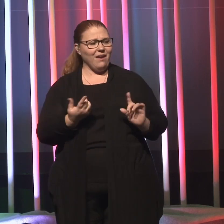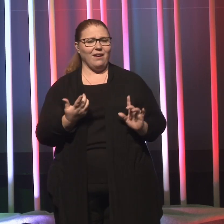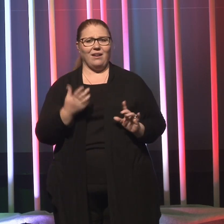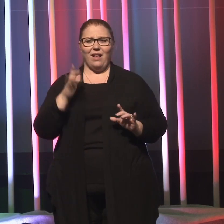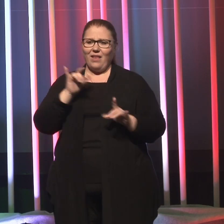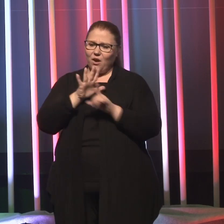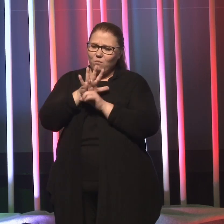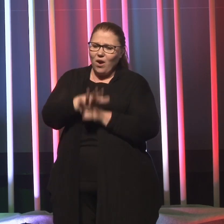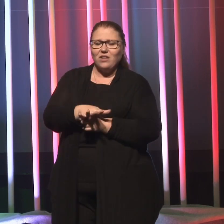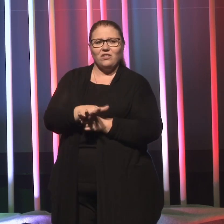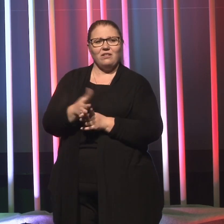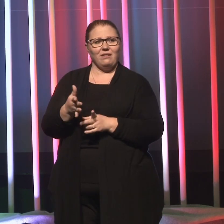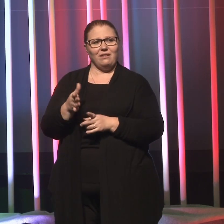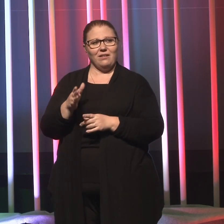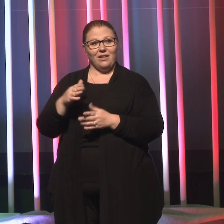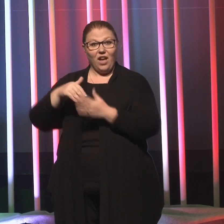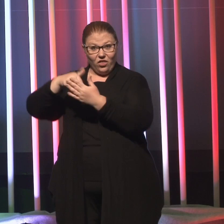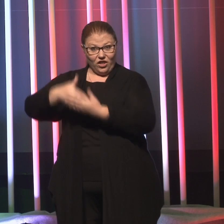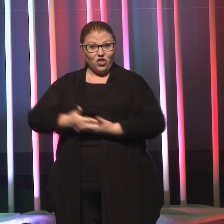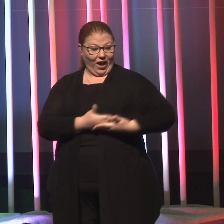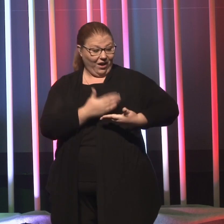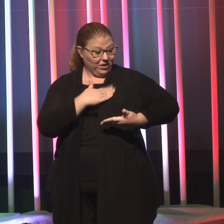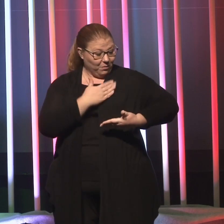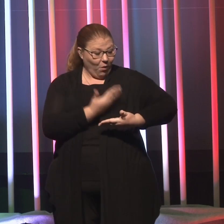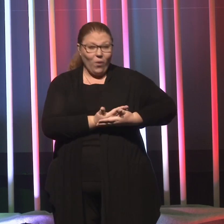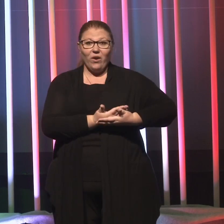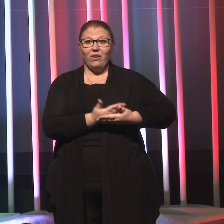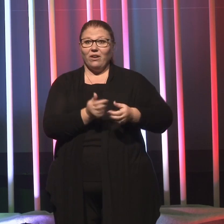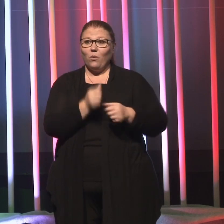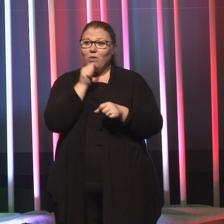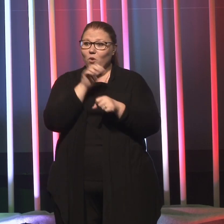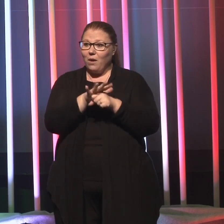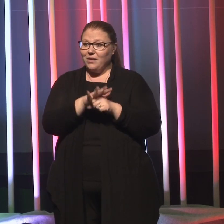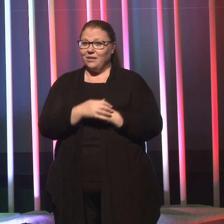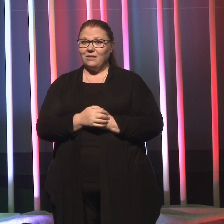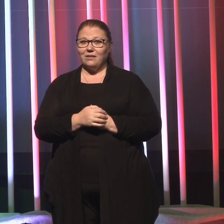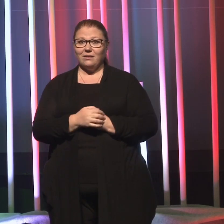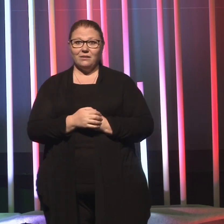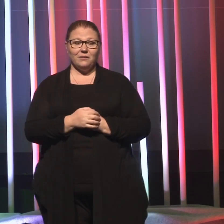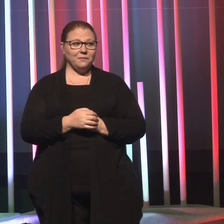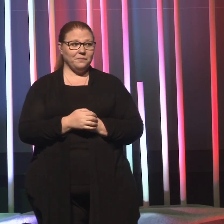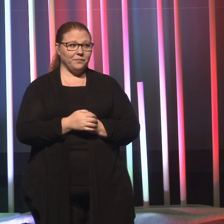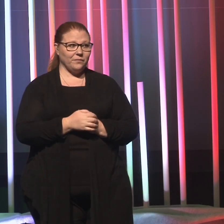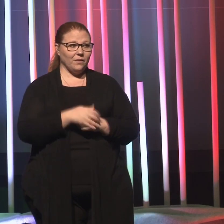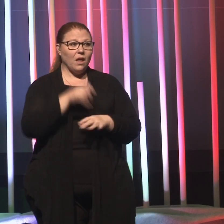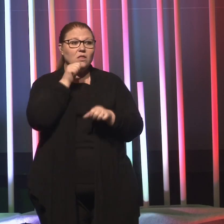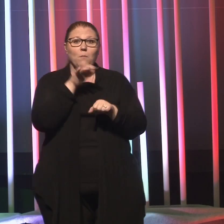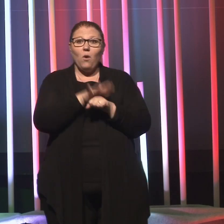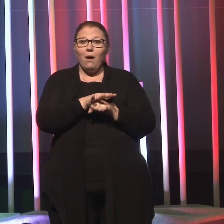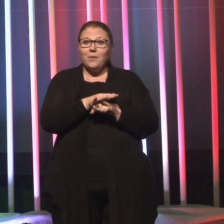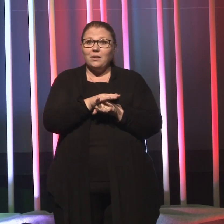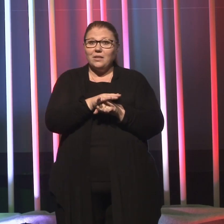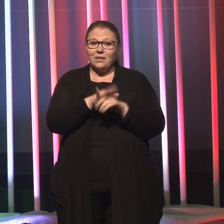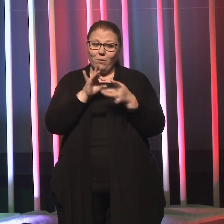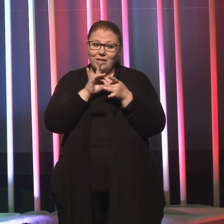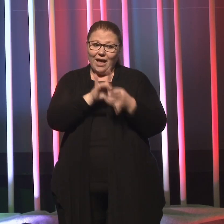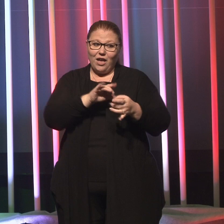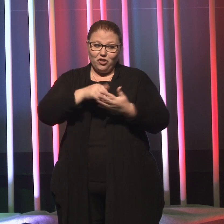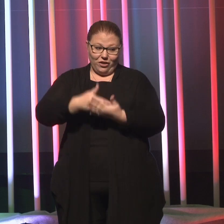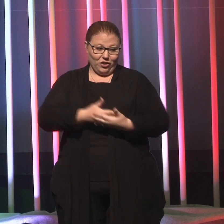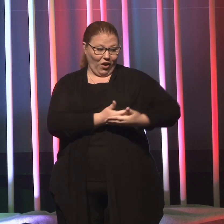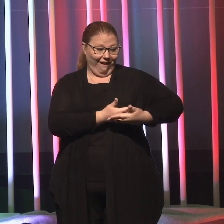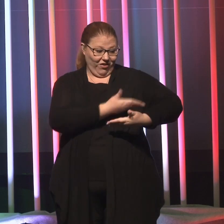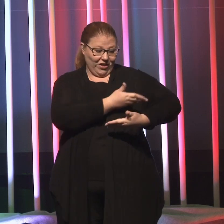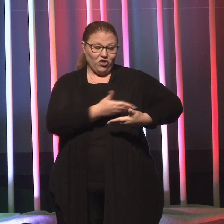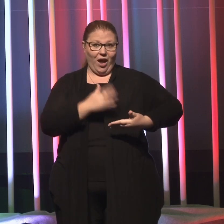that oppression, this child is born with a promise. And the promise that was attached to this child was that this